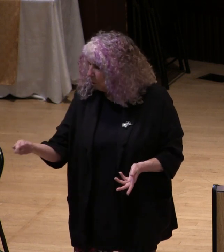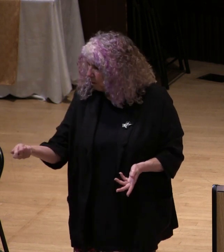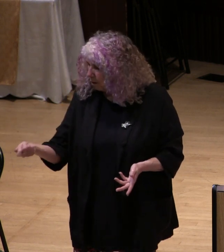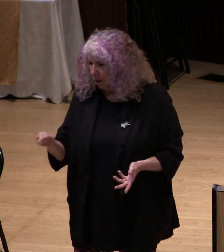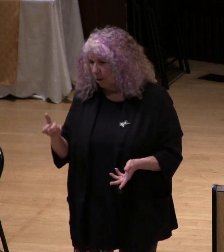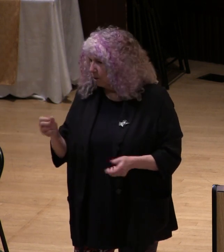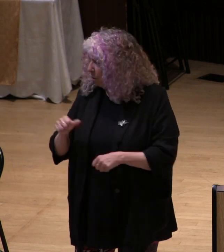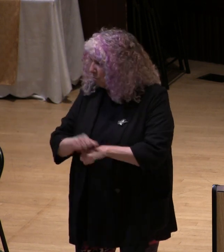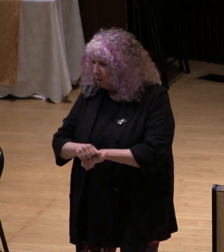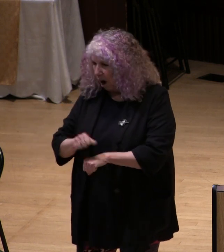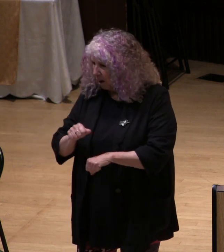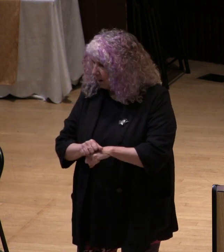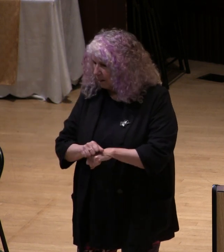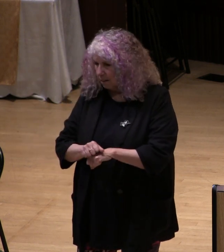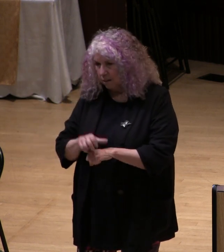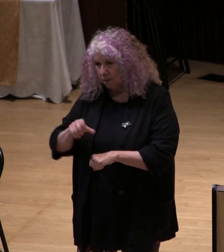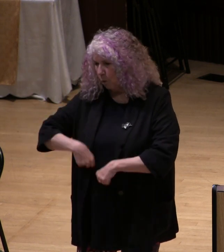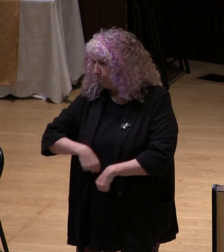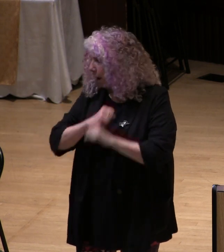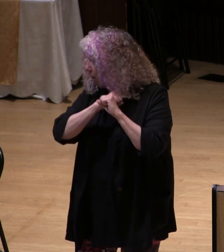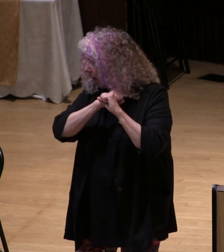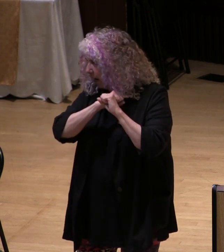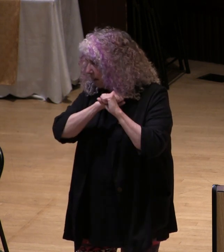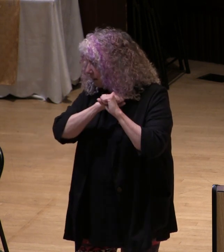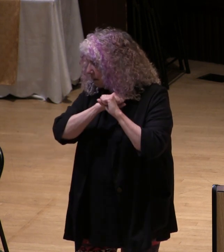no rocks, no barricade.